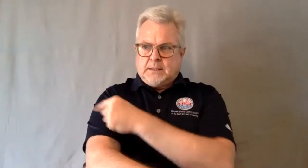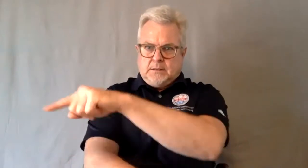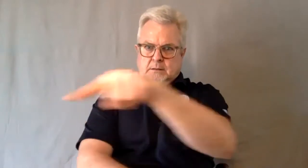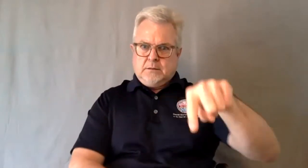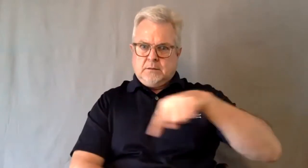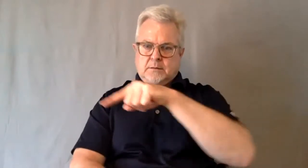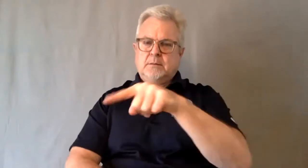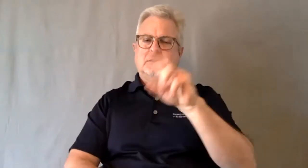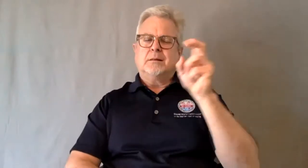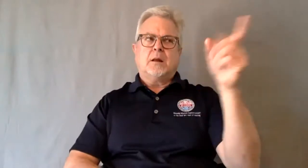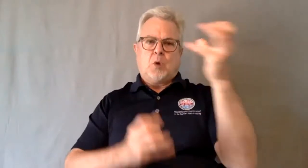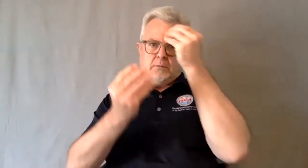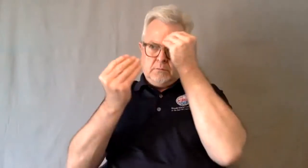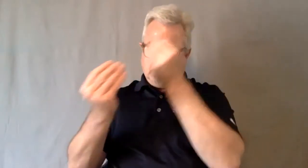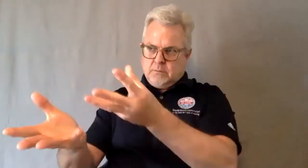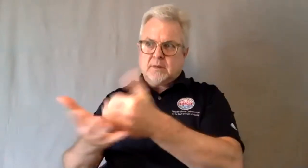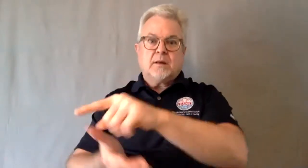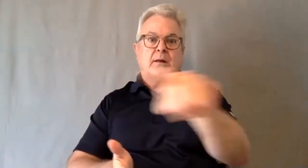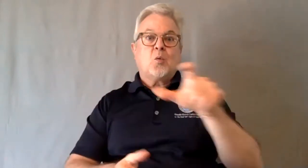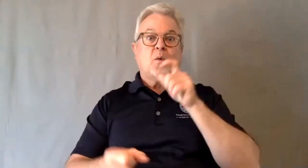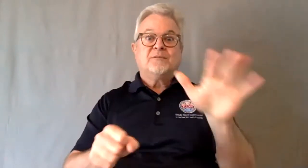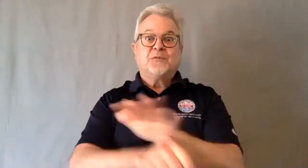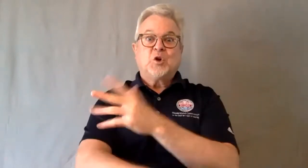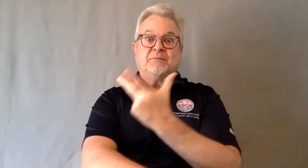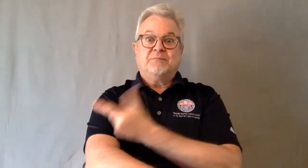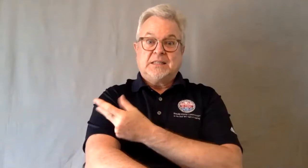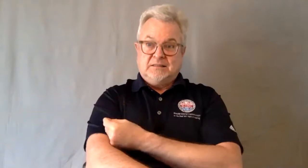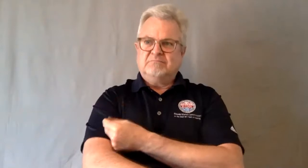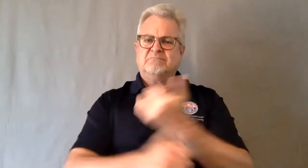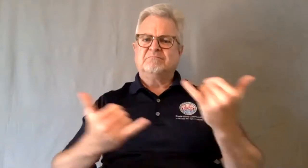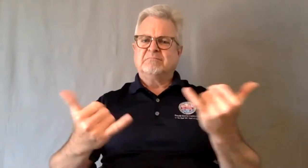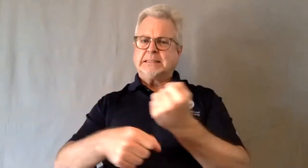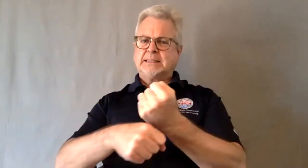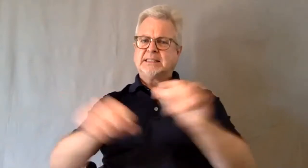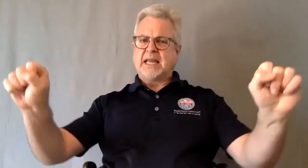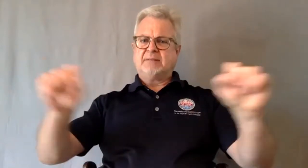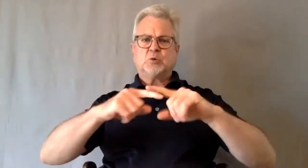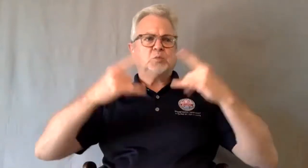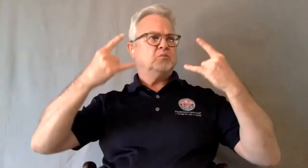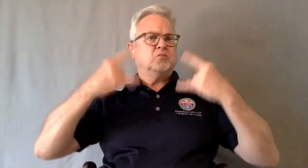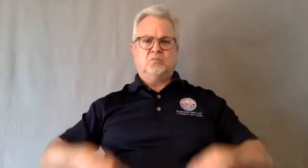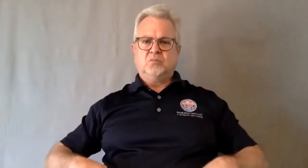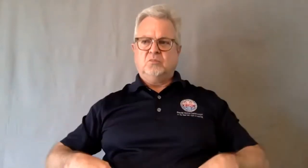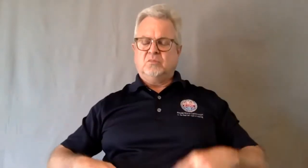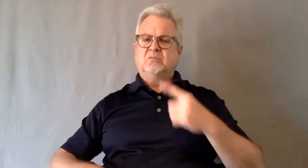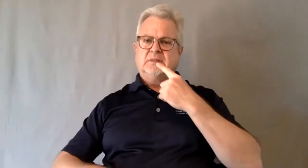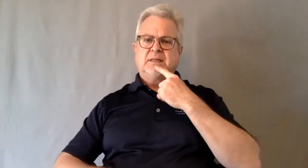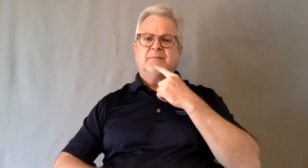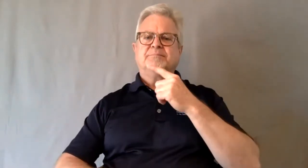announcement was geared to those who are fully vaccinated. This was the announcement to people who are fully vaccinated, that it is safe for